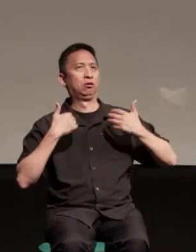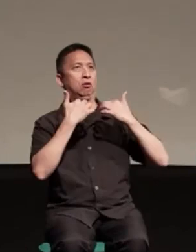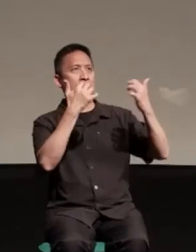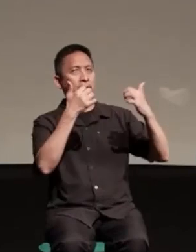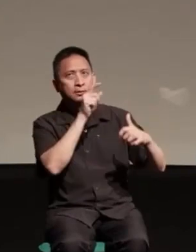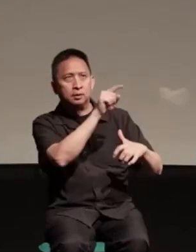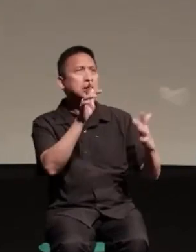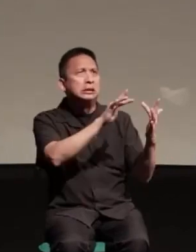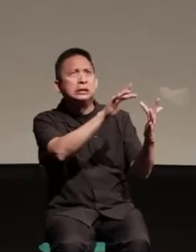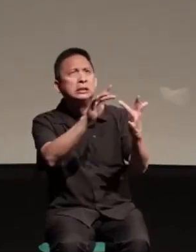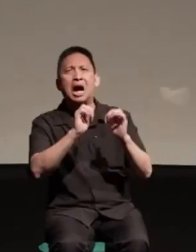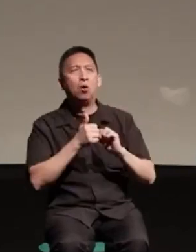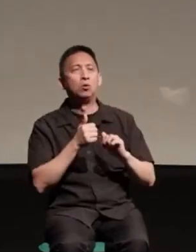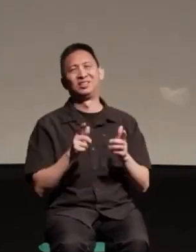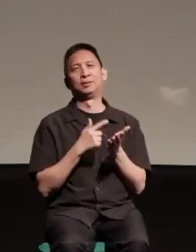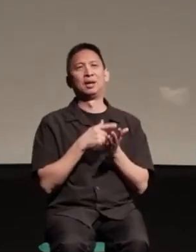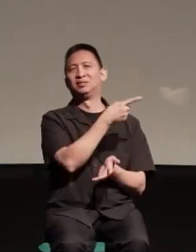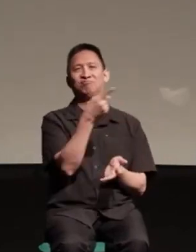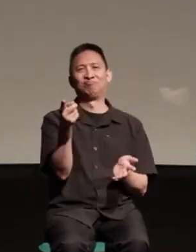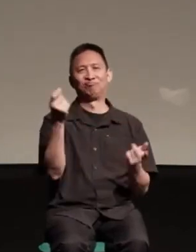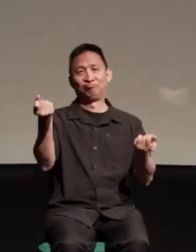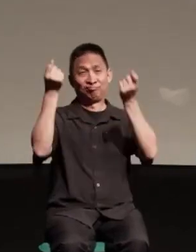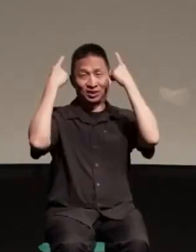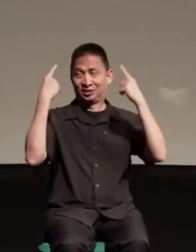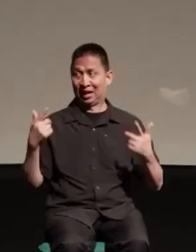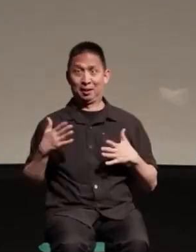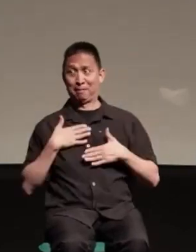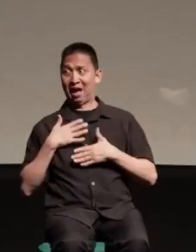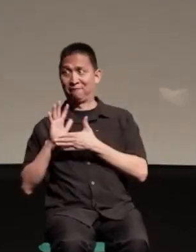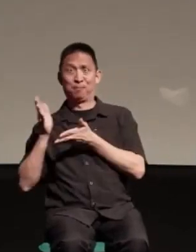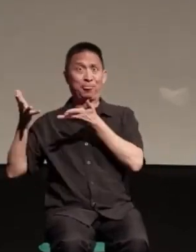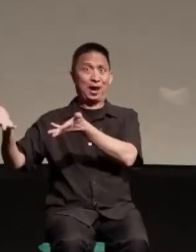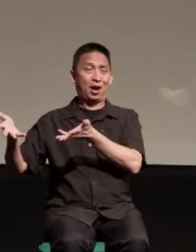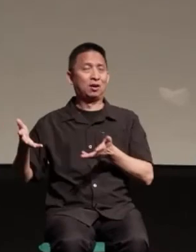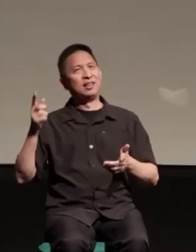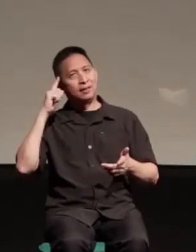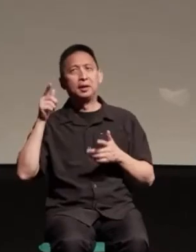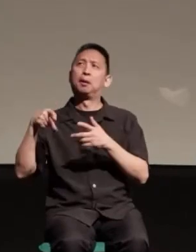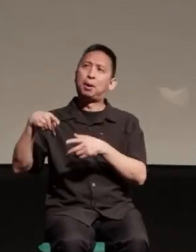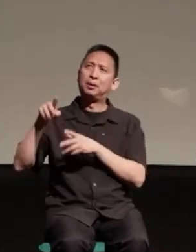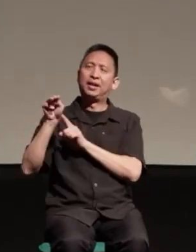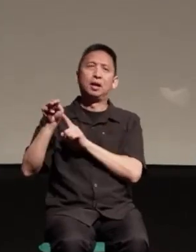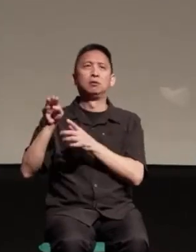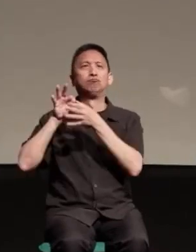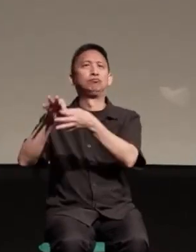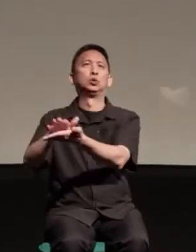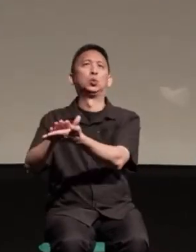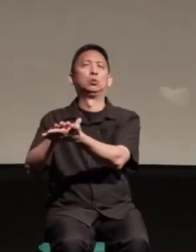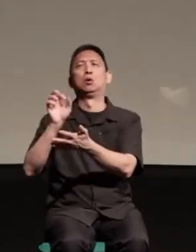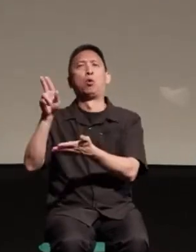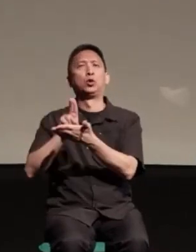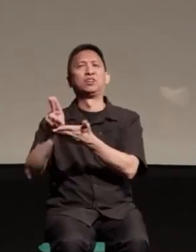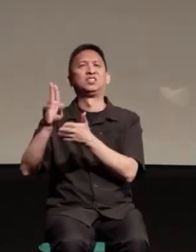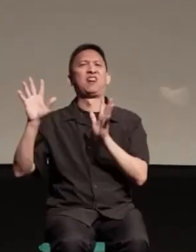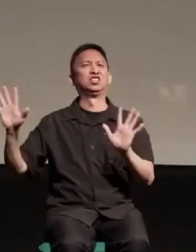don't even sometimes understand that it exists outside from a school or university assignment.